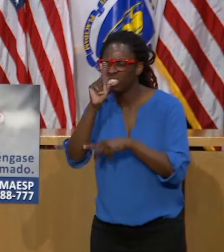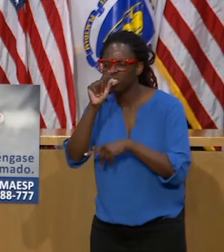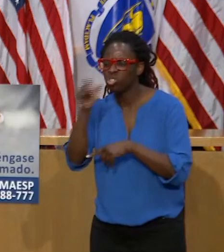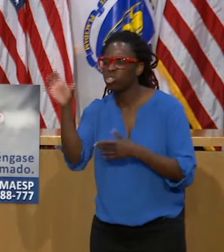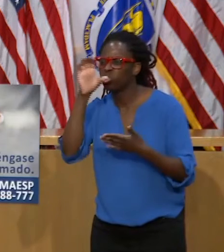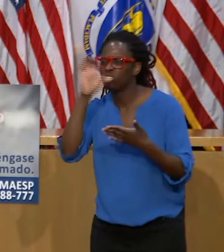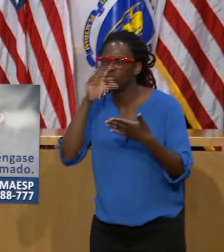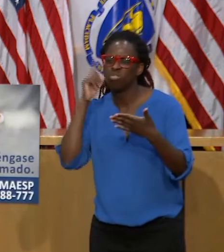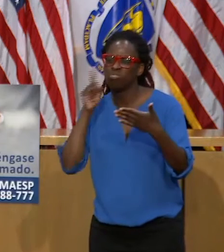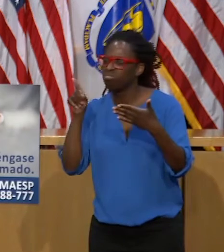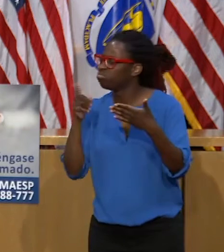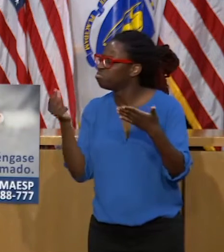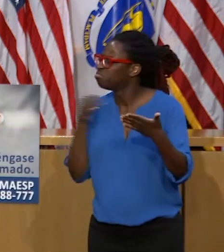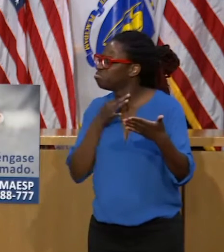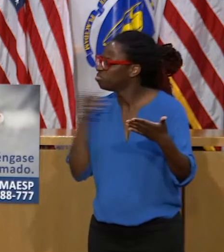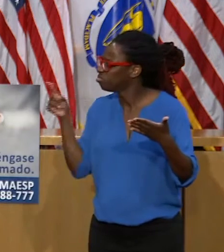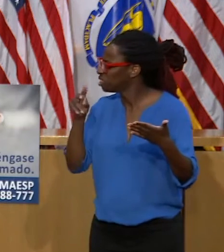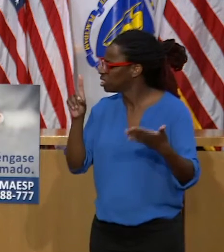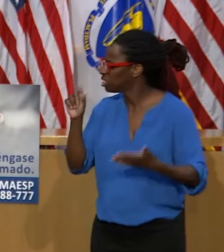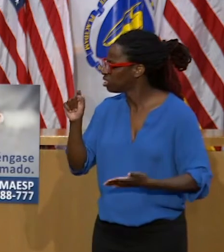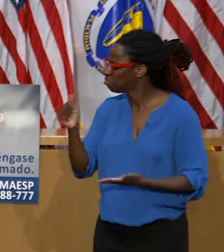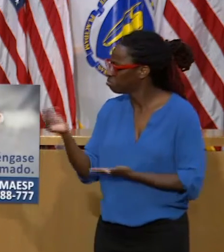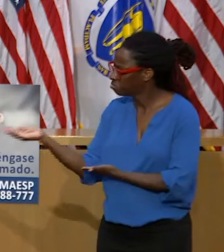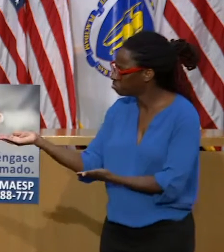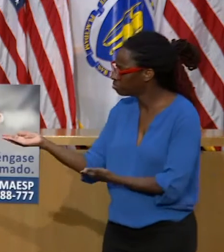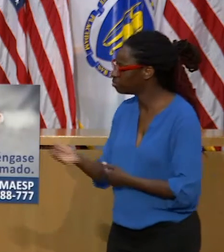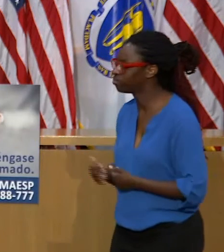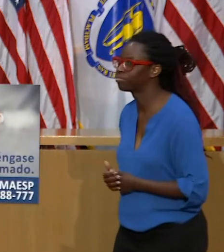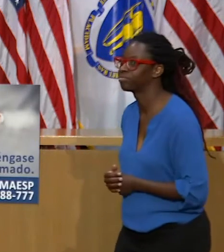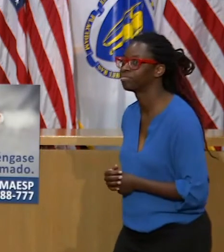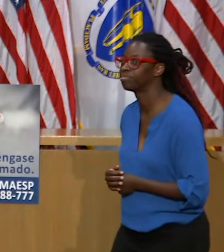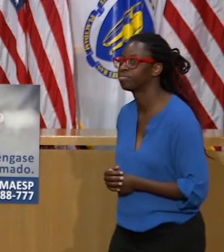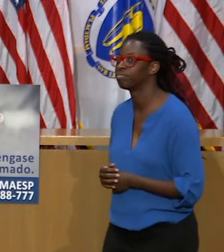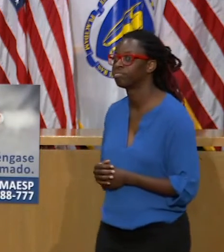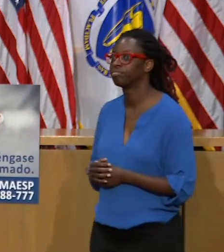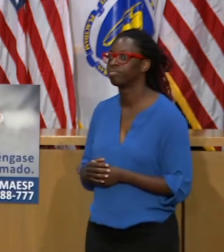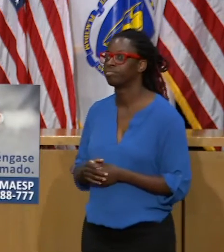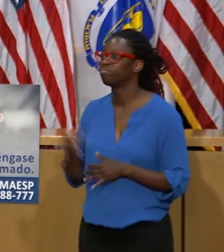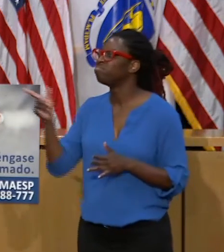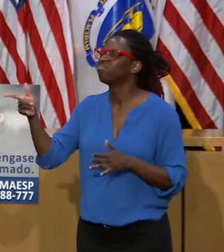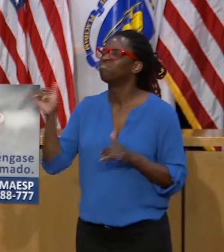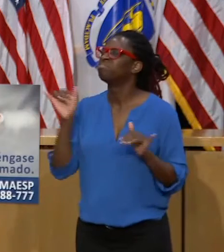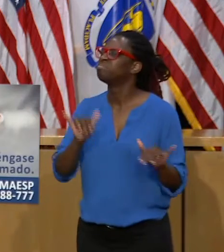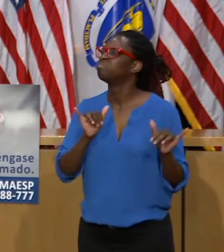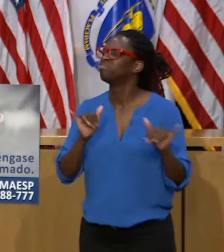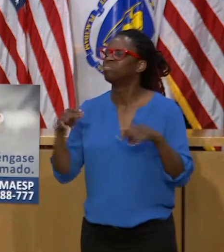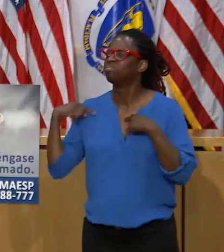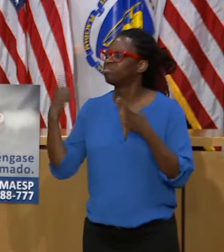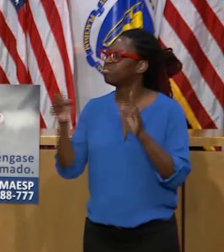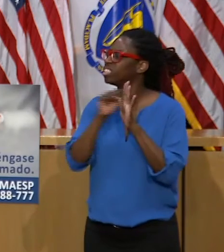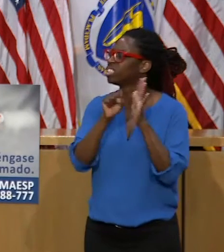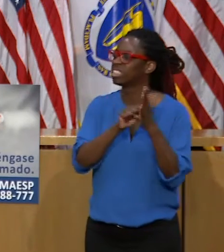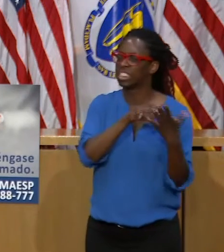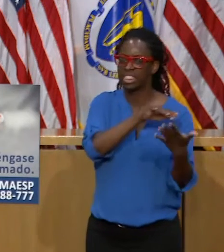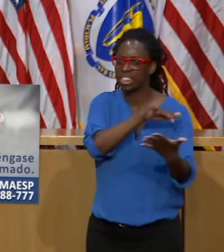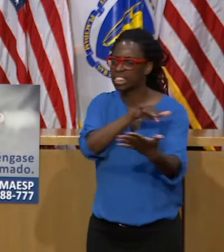are going to be the same health metrics that we're using on the dashboard for the reopening of the state of Massachusetts, but we'll also be looking at regional factors as well. And